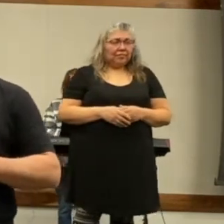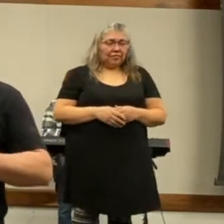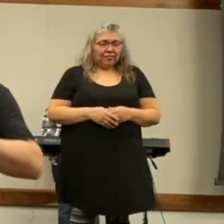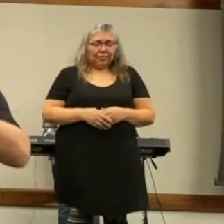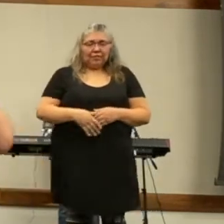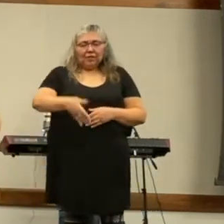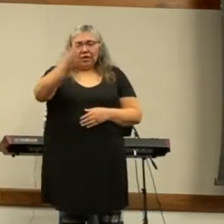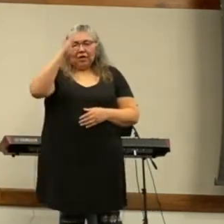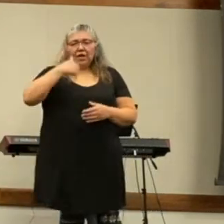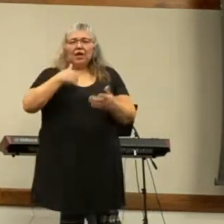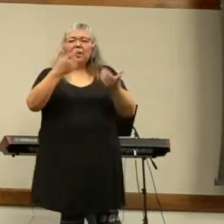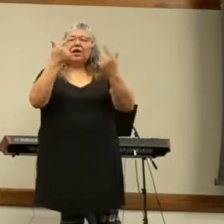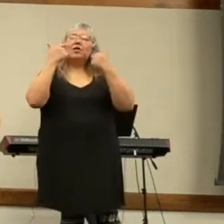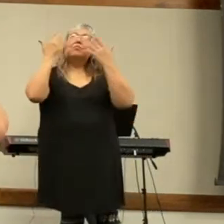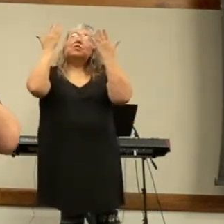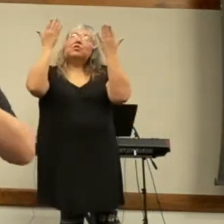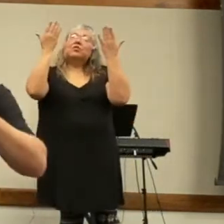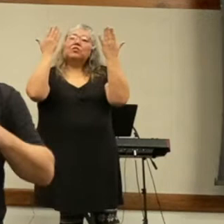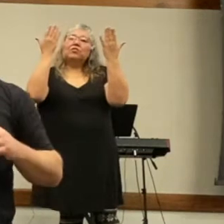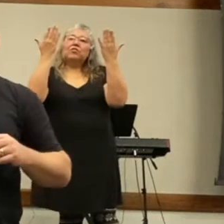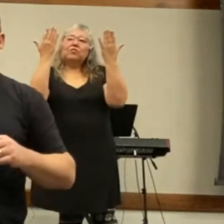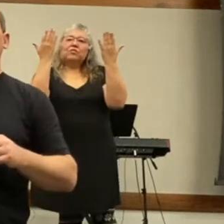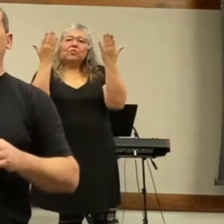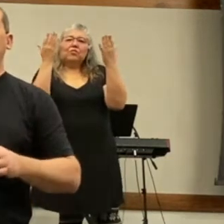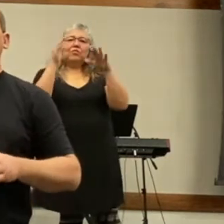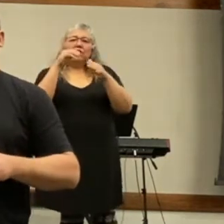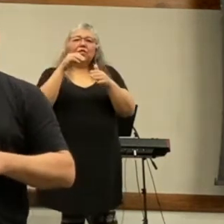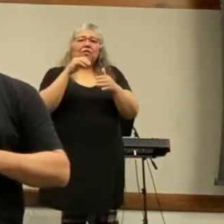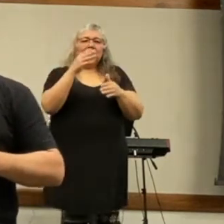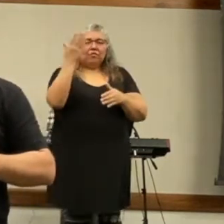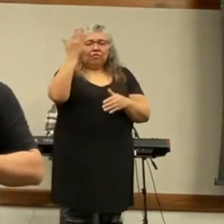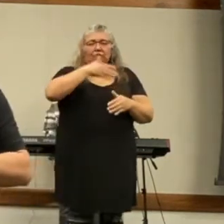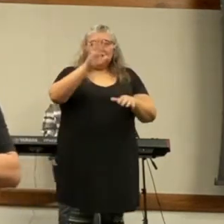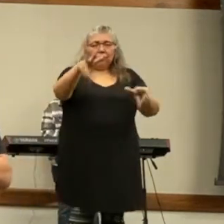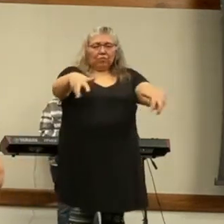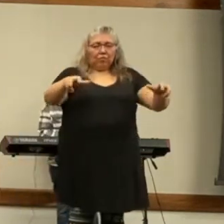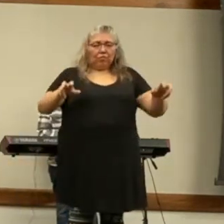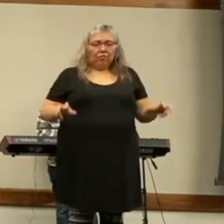So Father, I come to you before your throne,